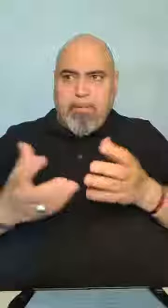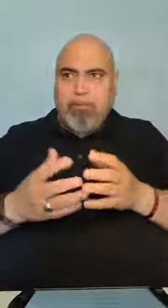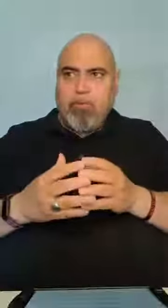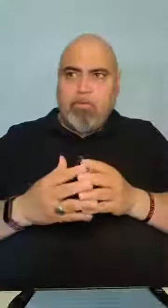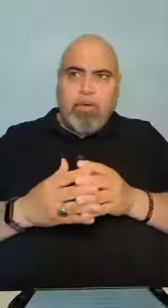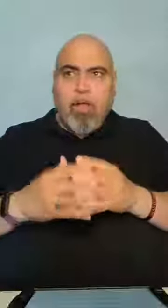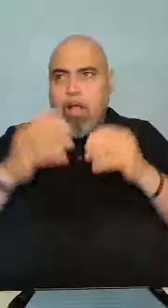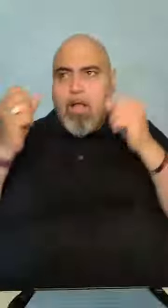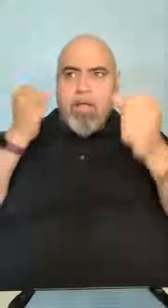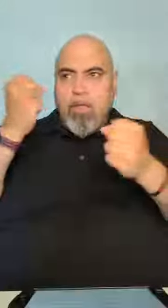people who say,